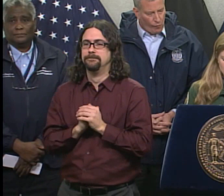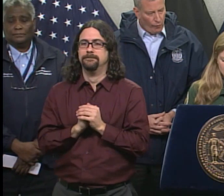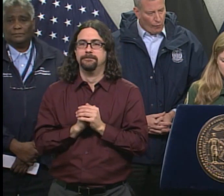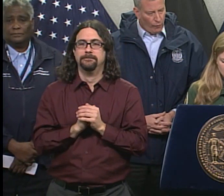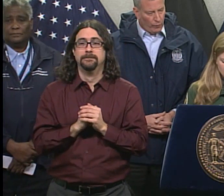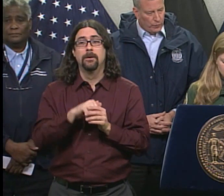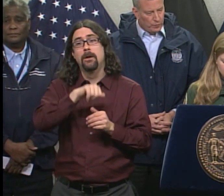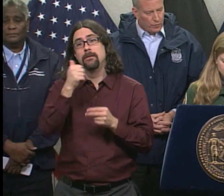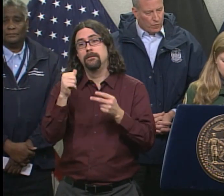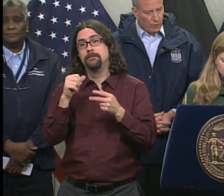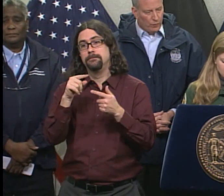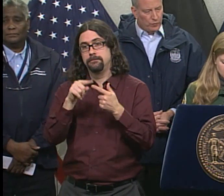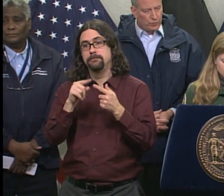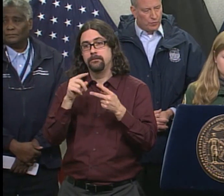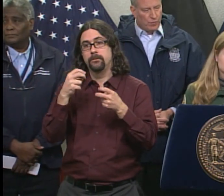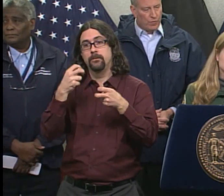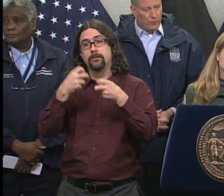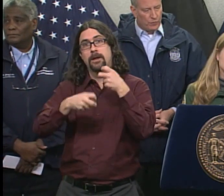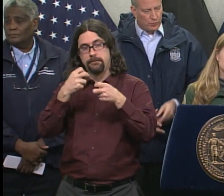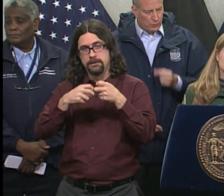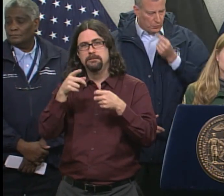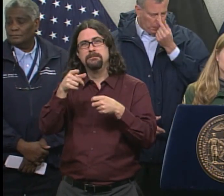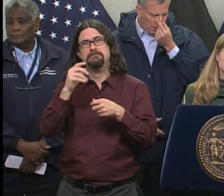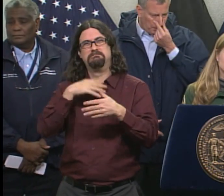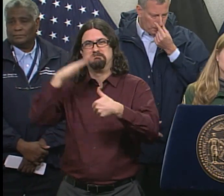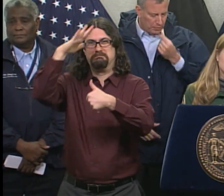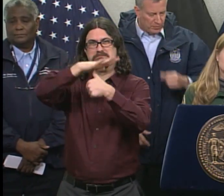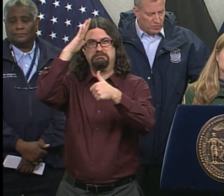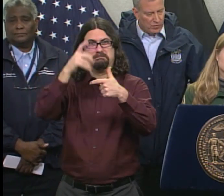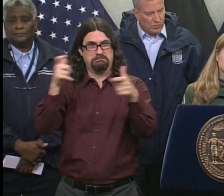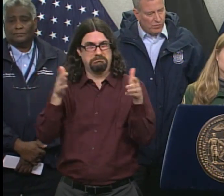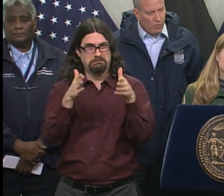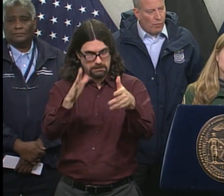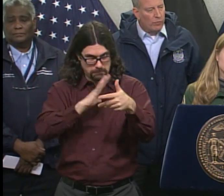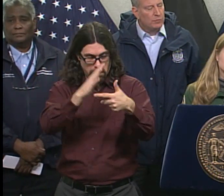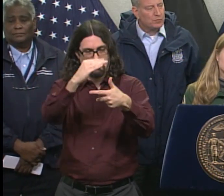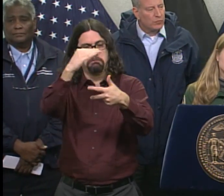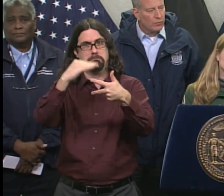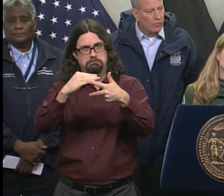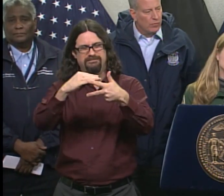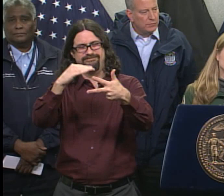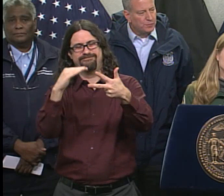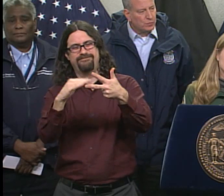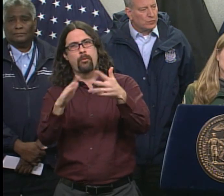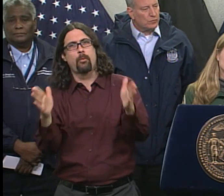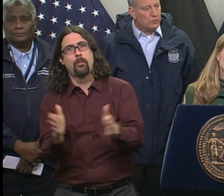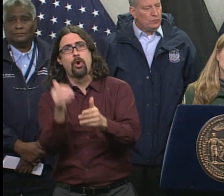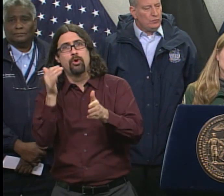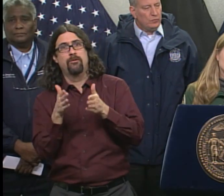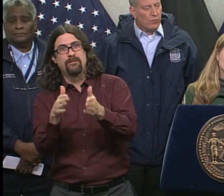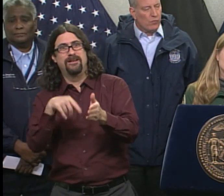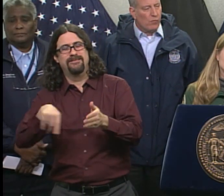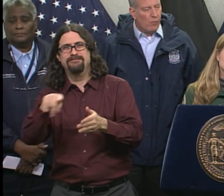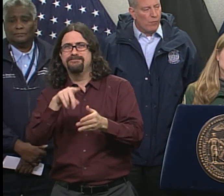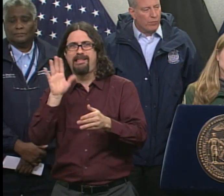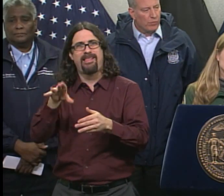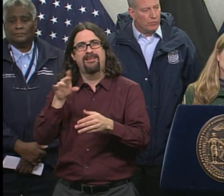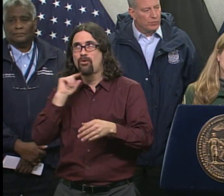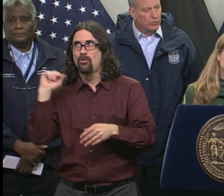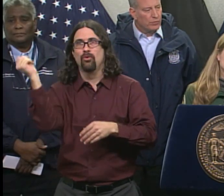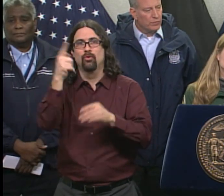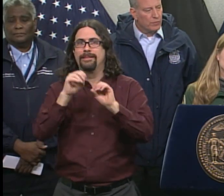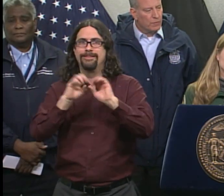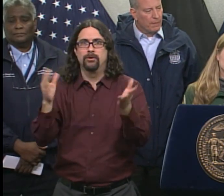do. In addition to the 850 plows and equipment that is in Queens now, we still